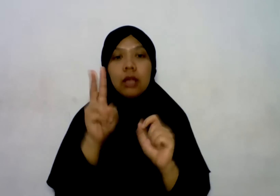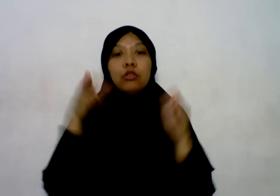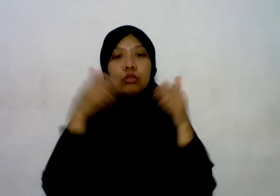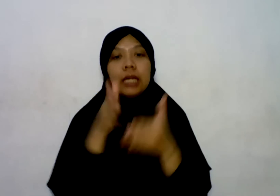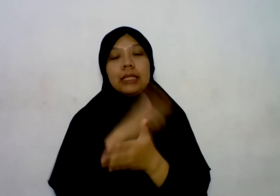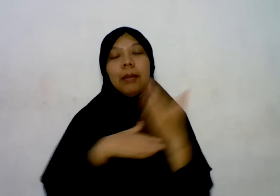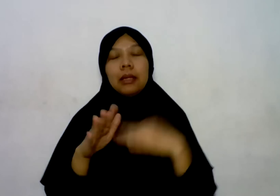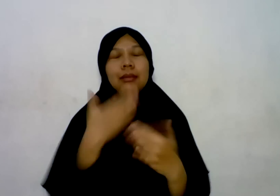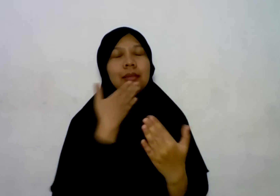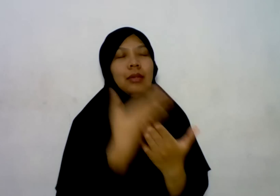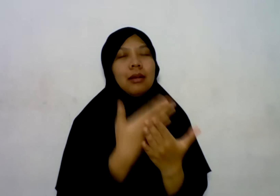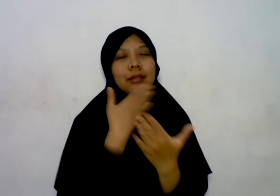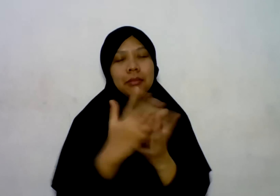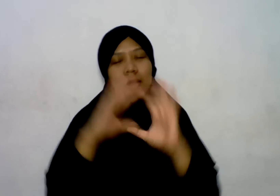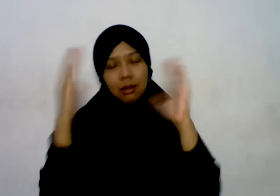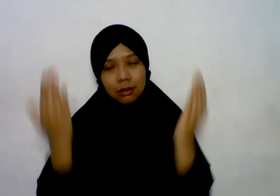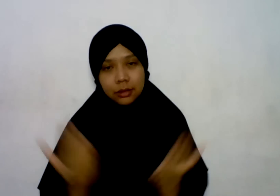thank you so much. And